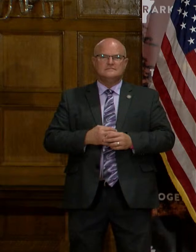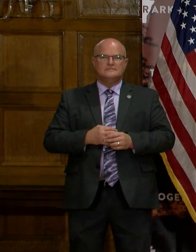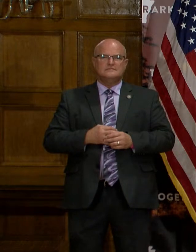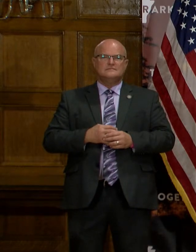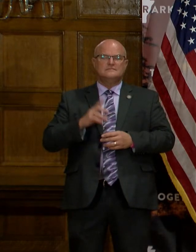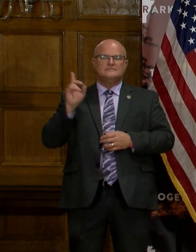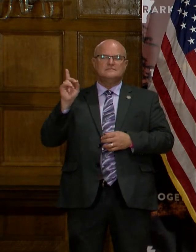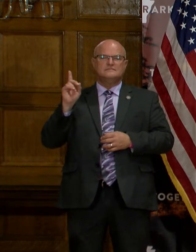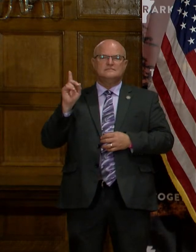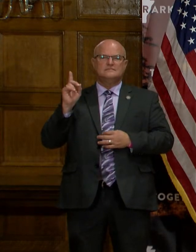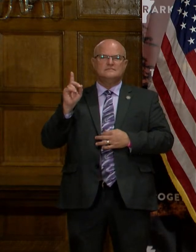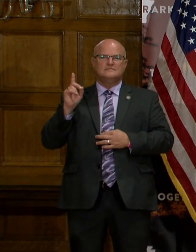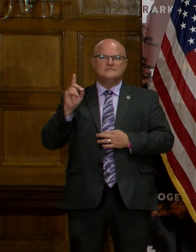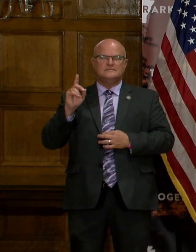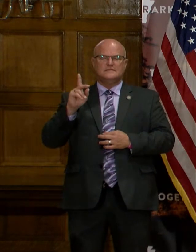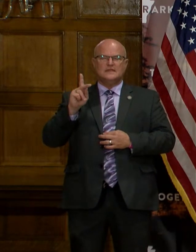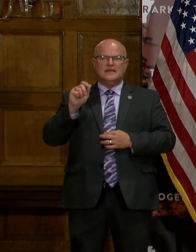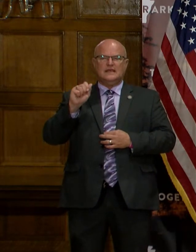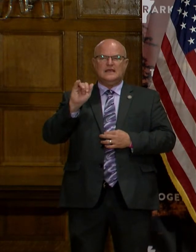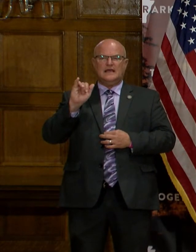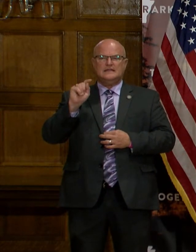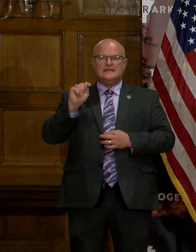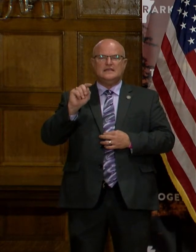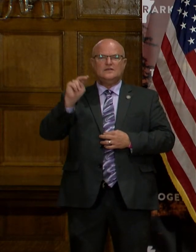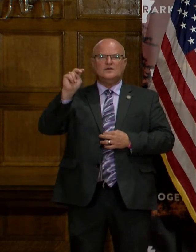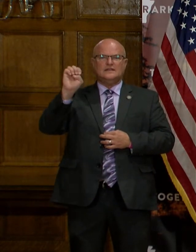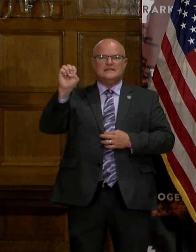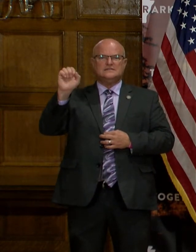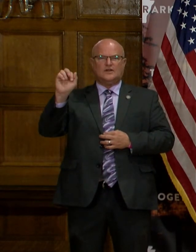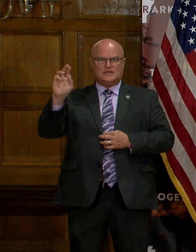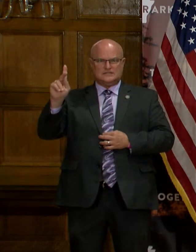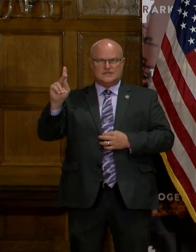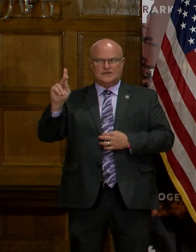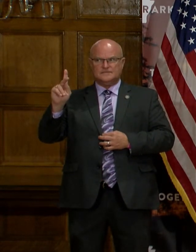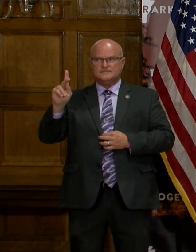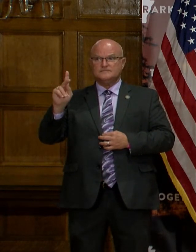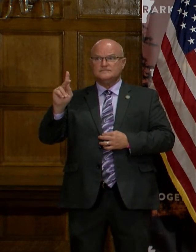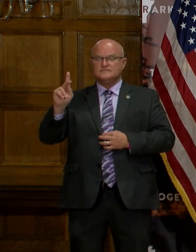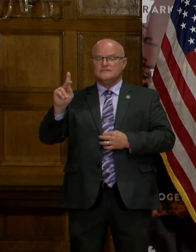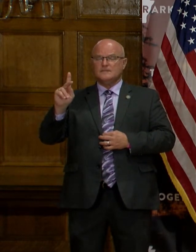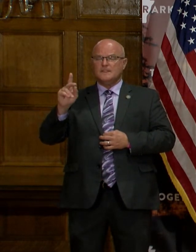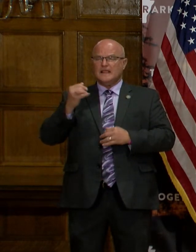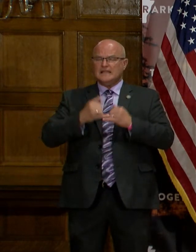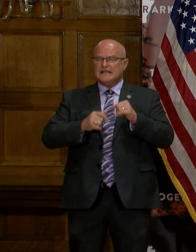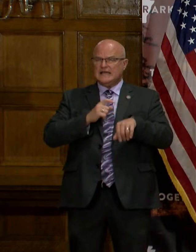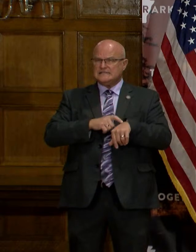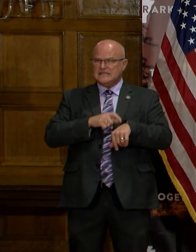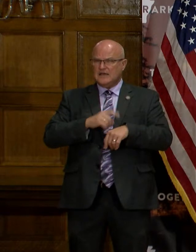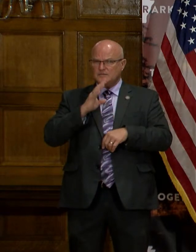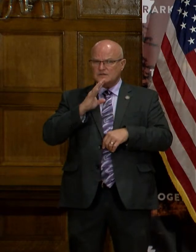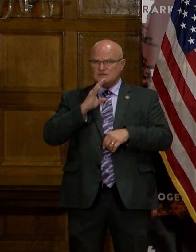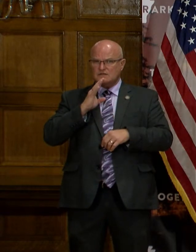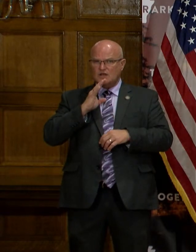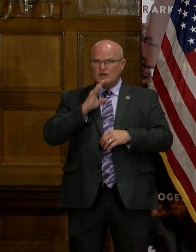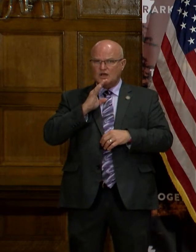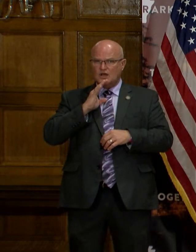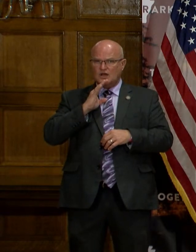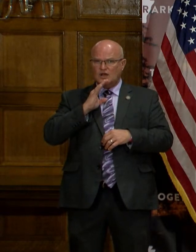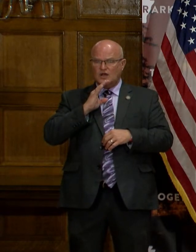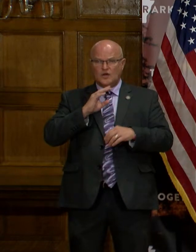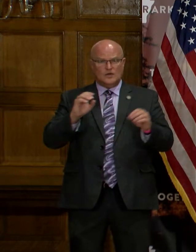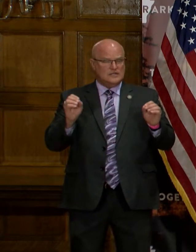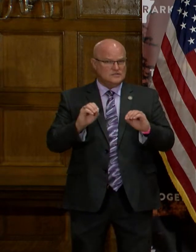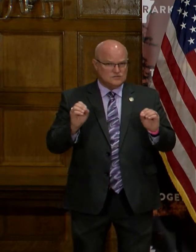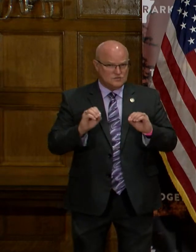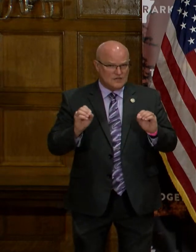Hi, Governor. It's Josh White over at KAIT in Northeast Arkansas. Last we spoke, it was we don't really need to do